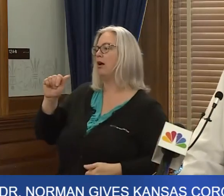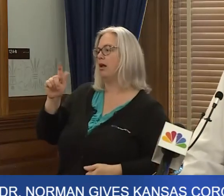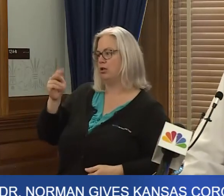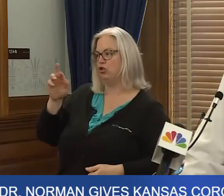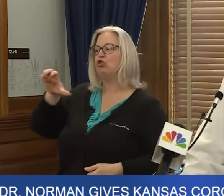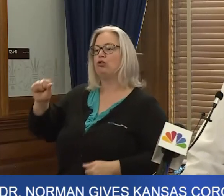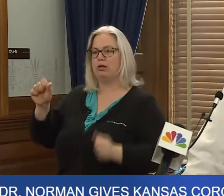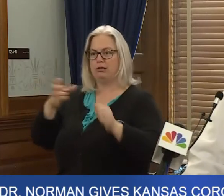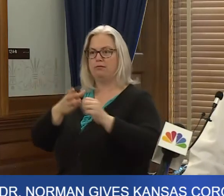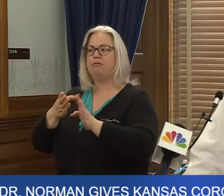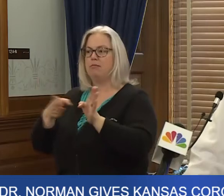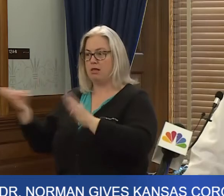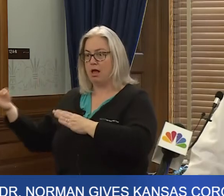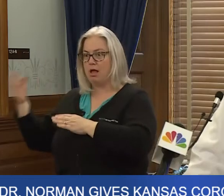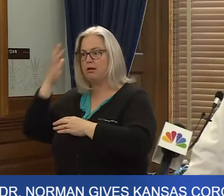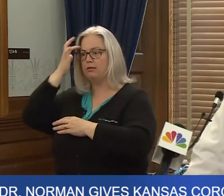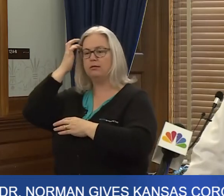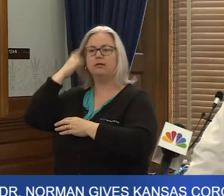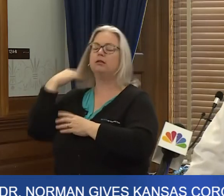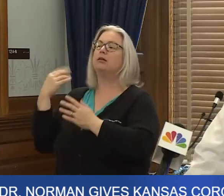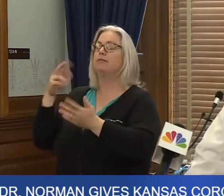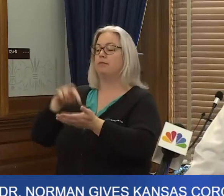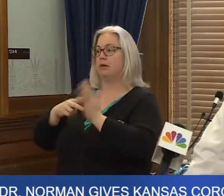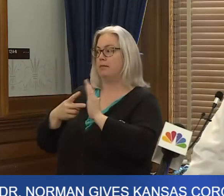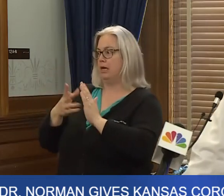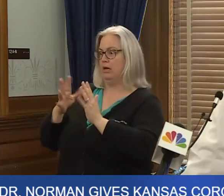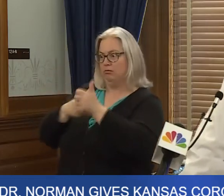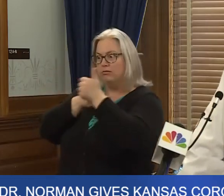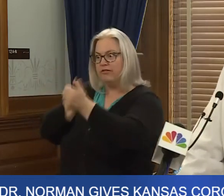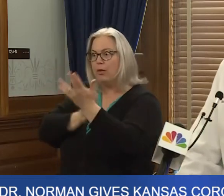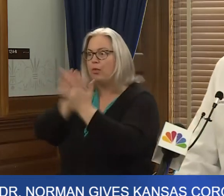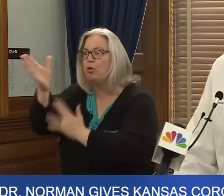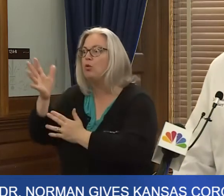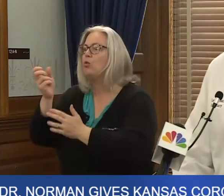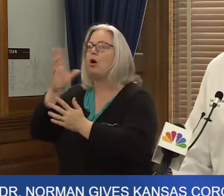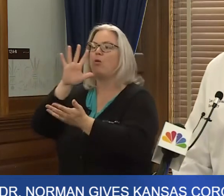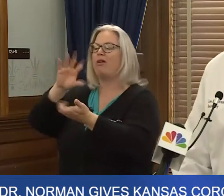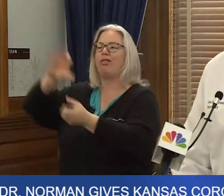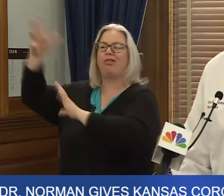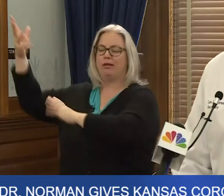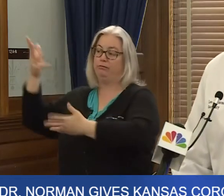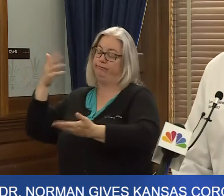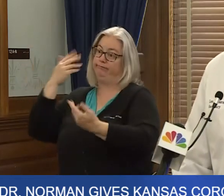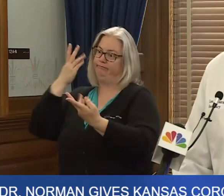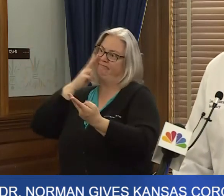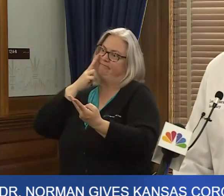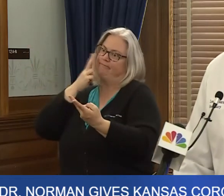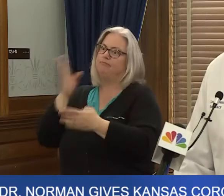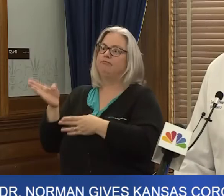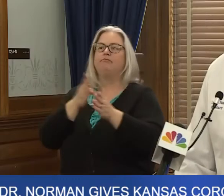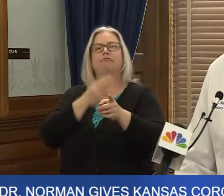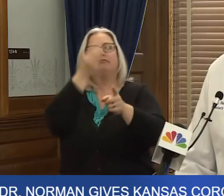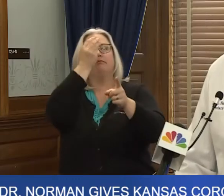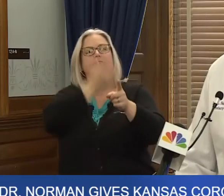plan. But will that run afoul? It very well could, and hopefully that doesn't be the case. Help us. It's hard to track 105